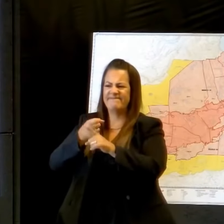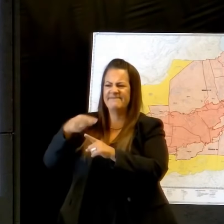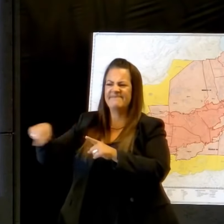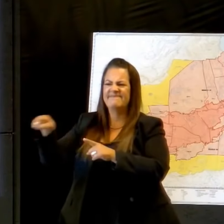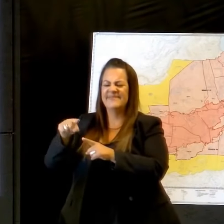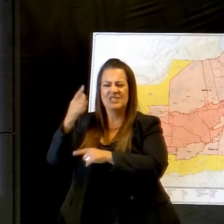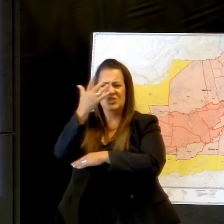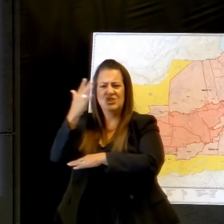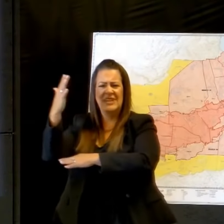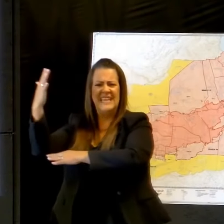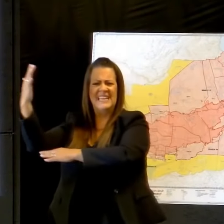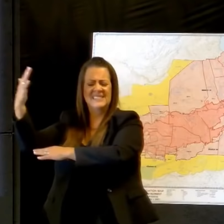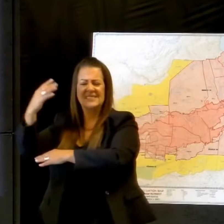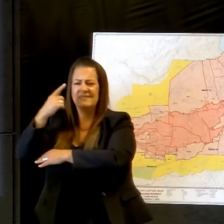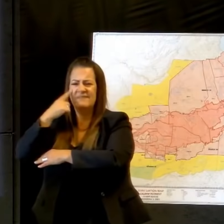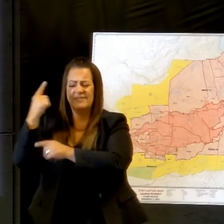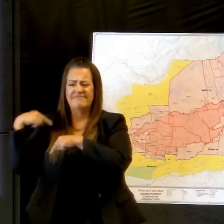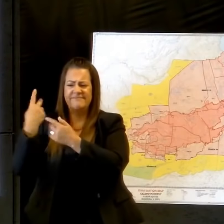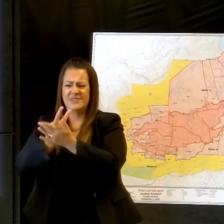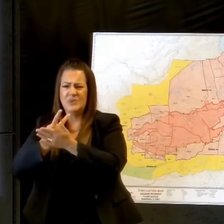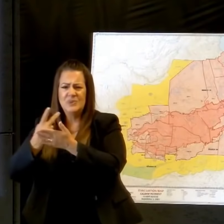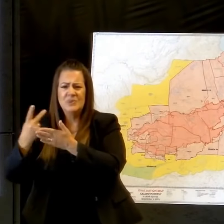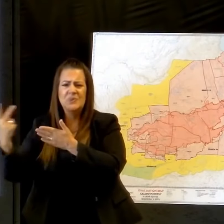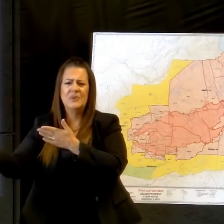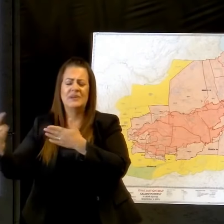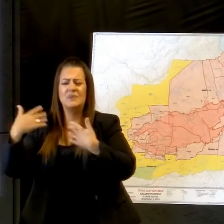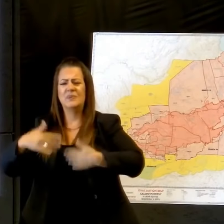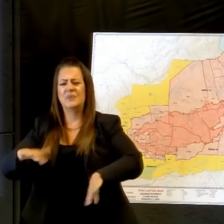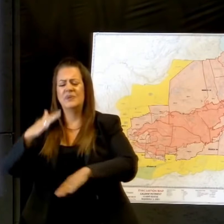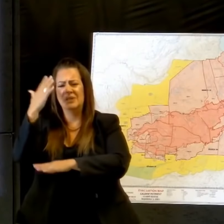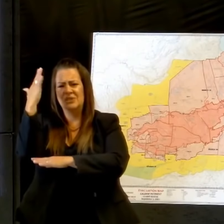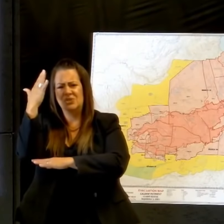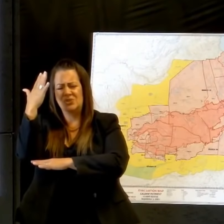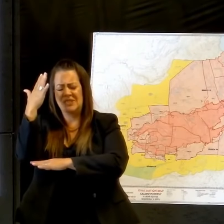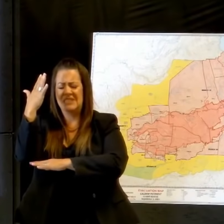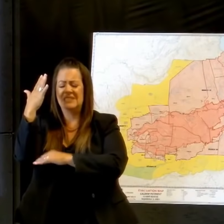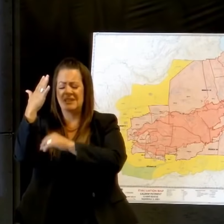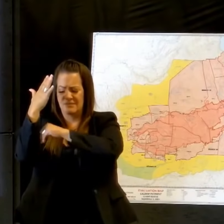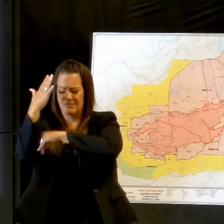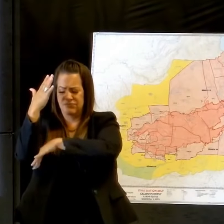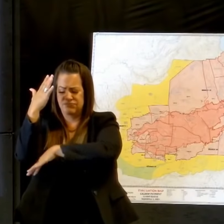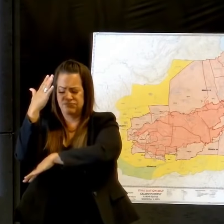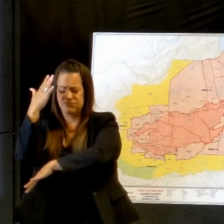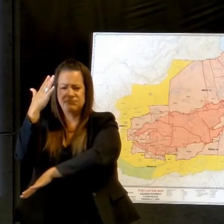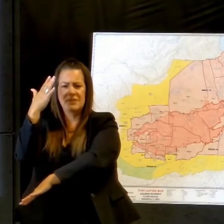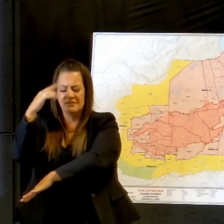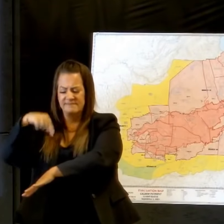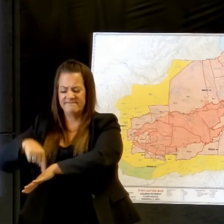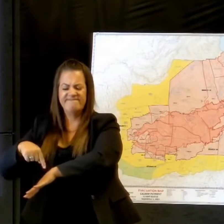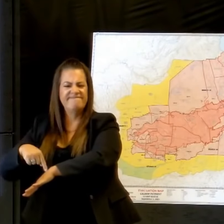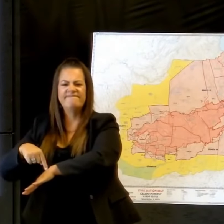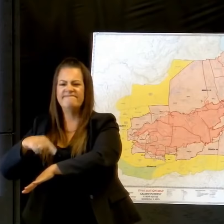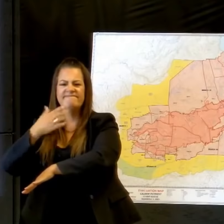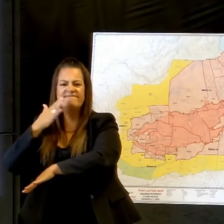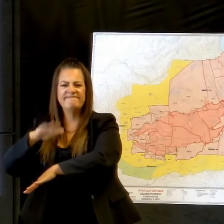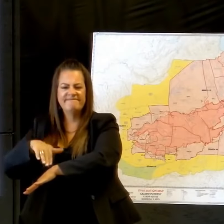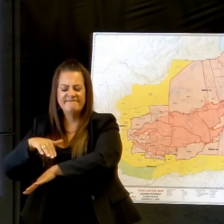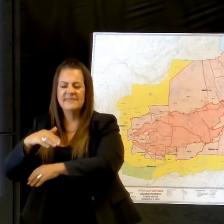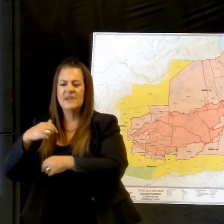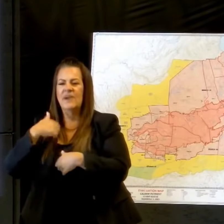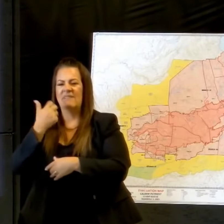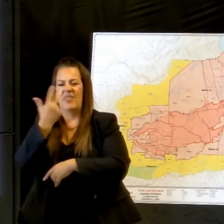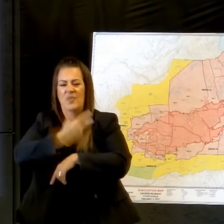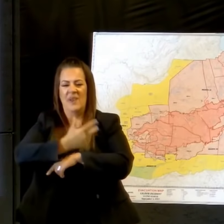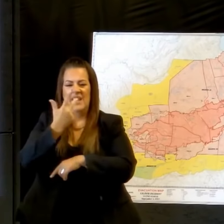2 weeks now. They're fire weakened. The root systems are compromised, as well as the soil around those root systems. We've had